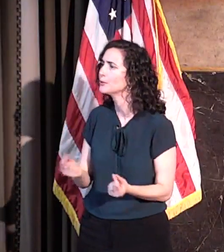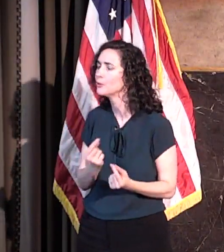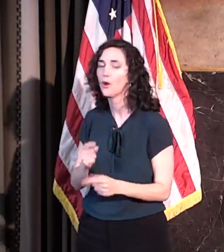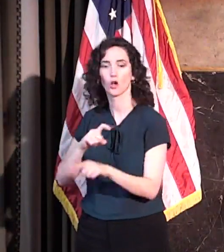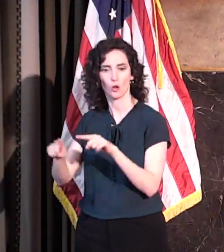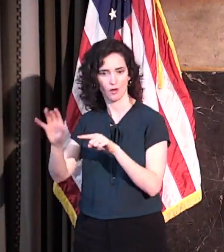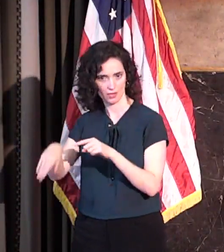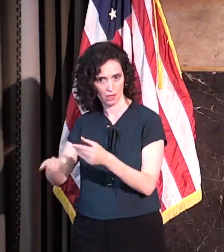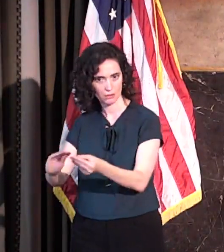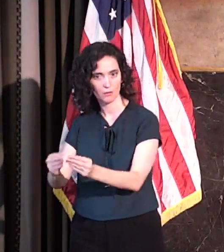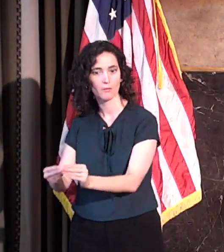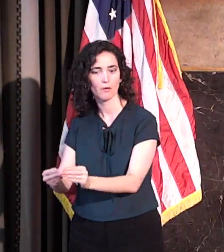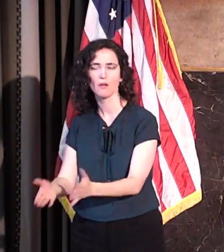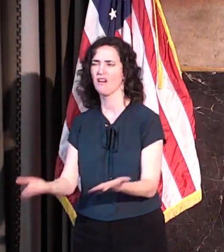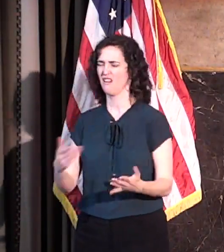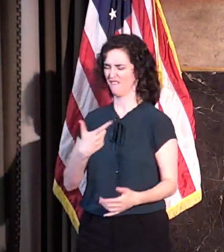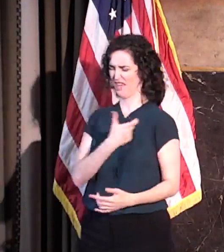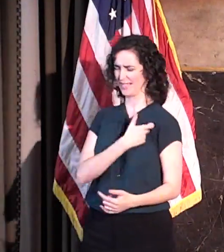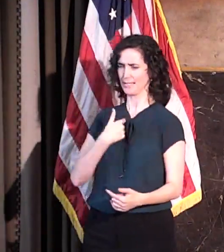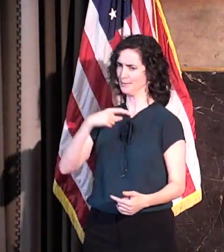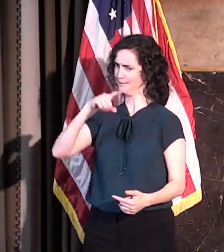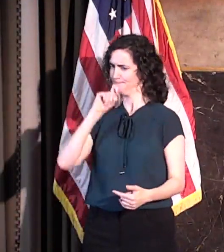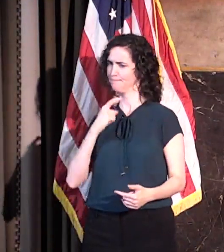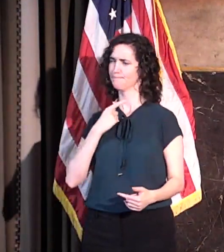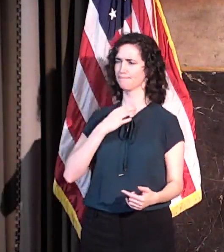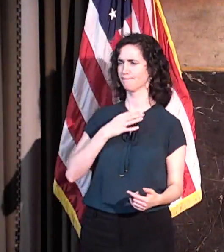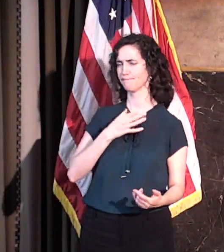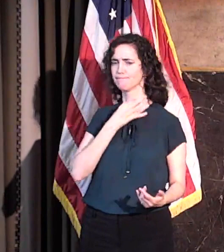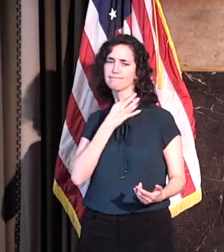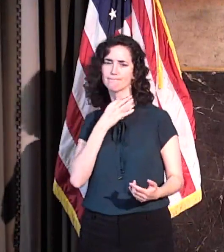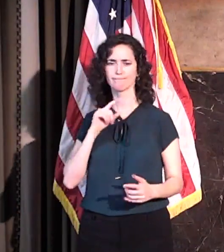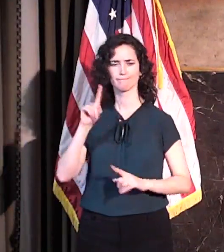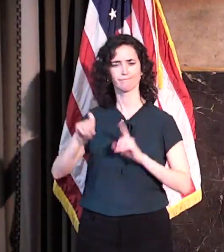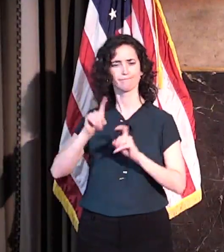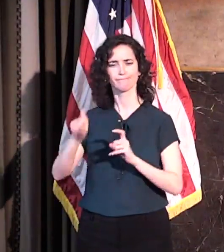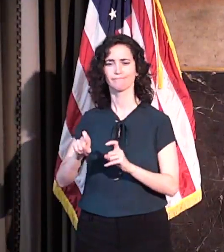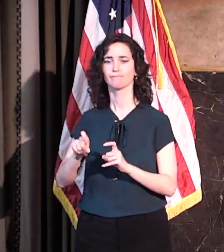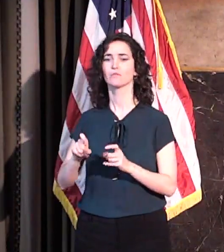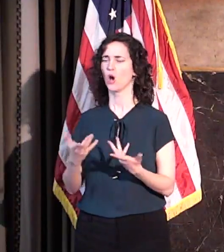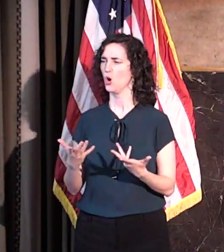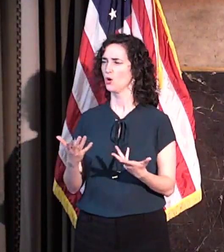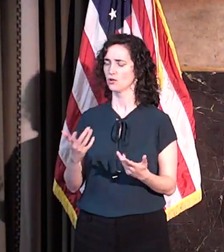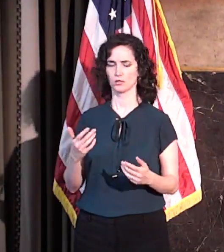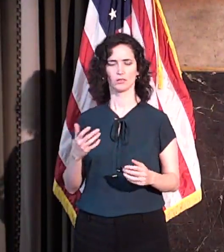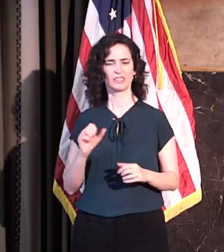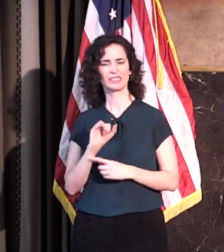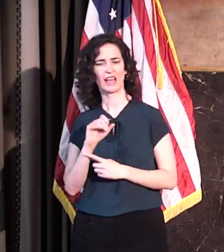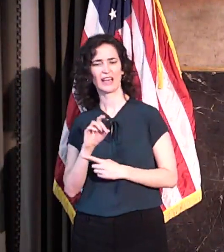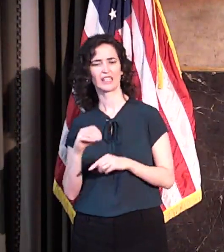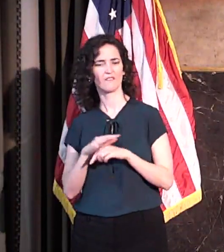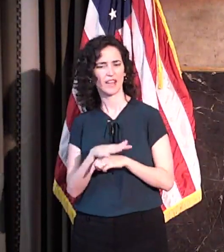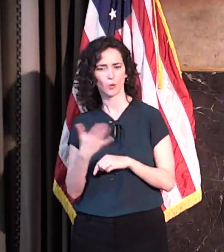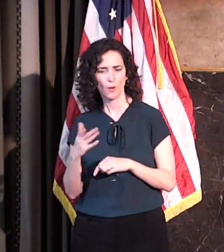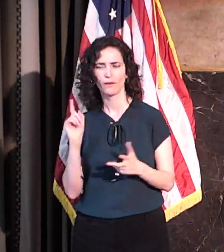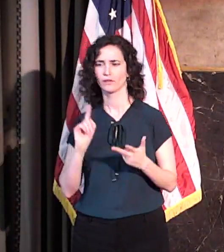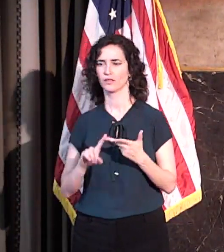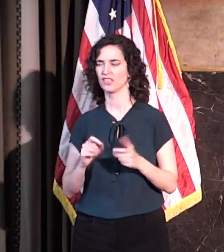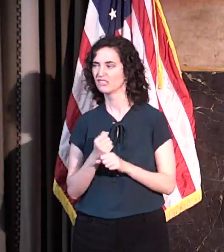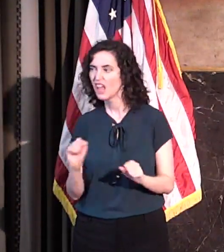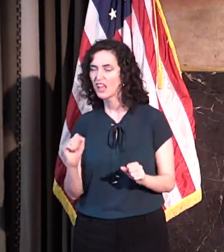questions about the vaccine, about the types of vaccines, and about what side effects are out there or the safety.